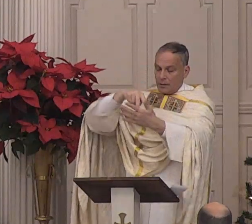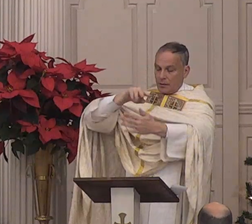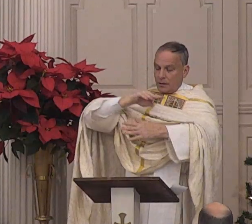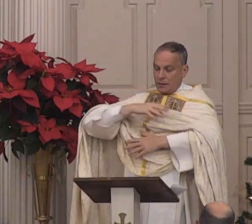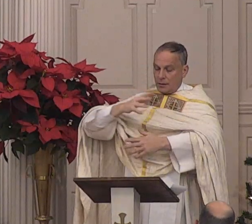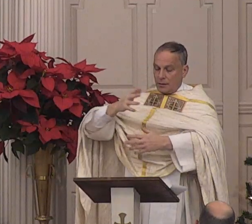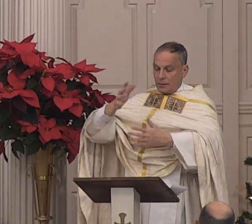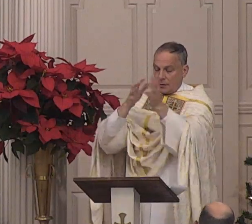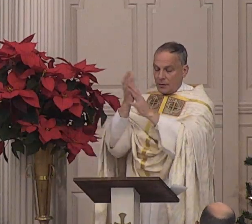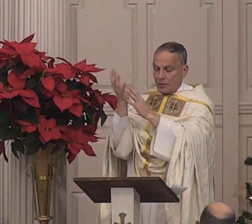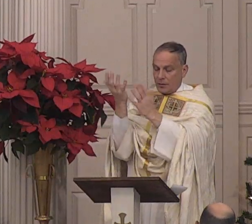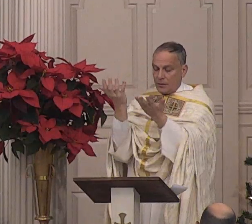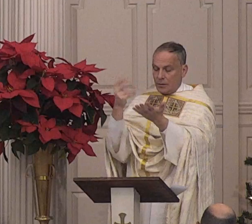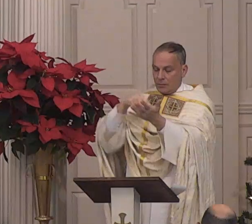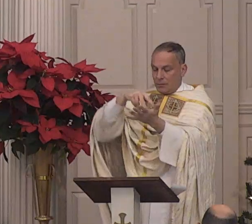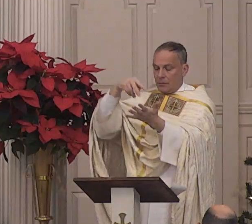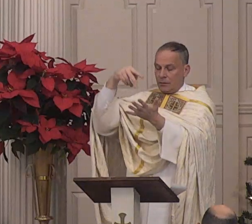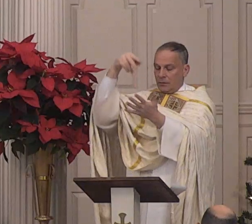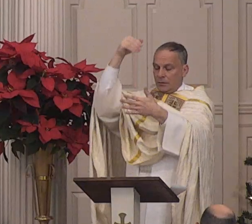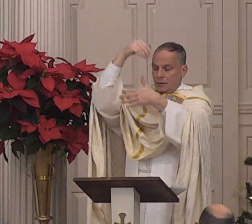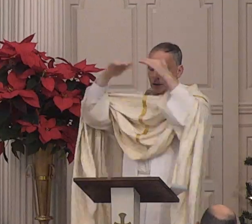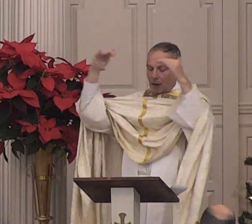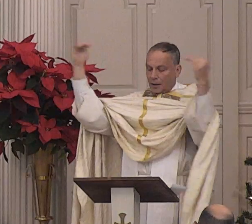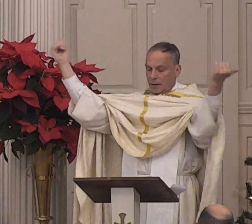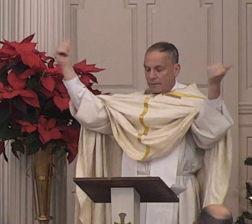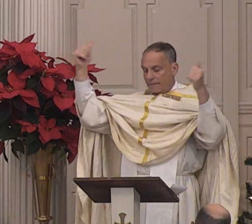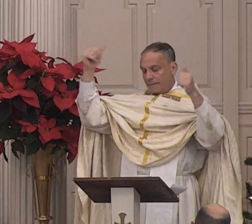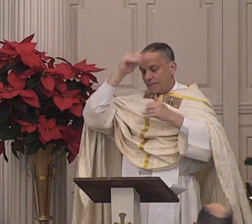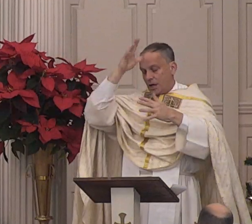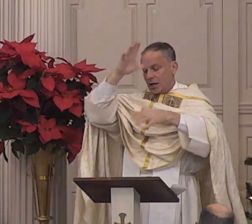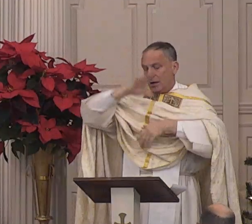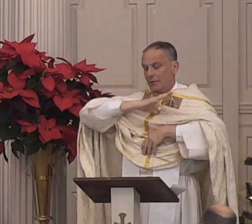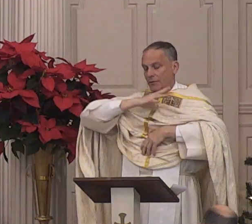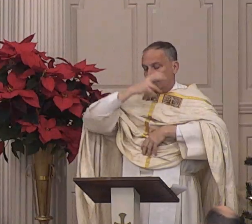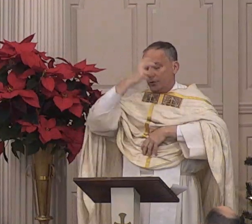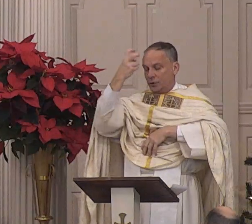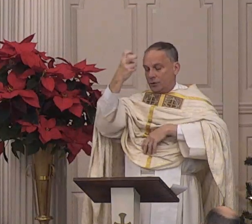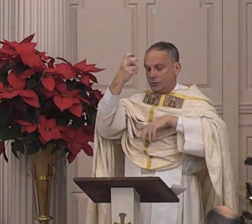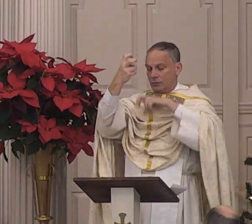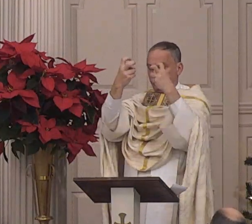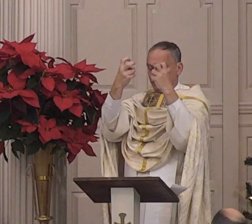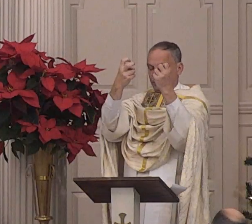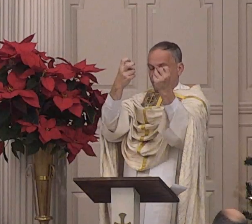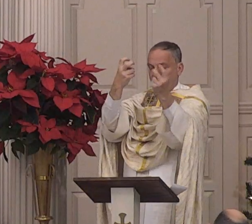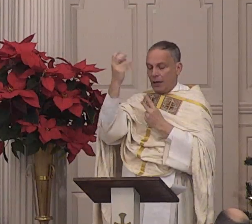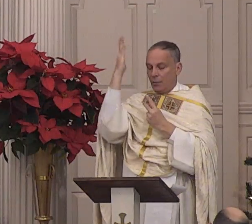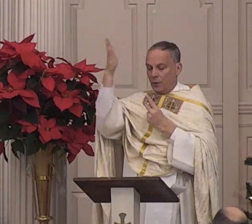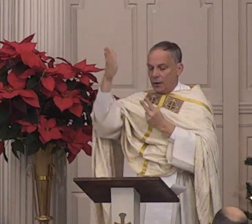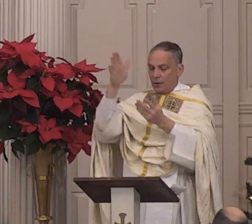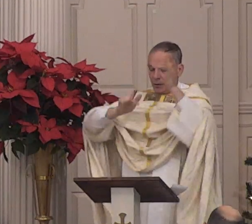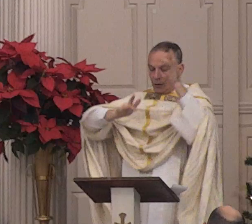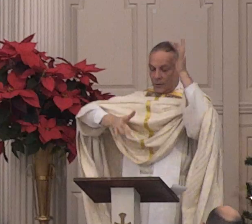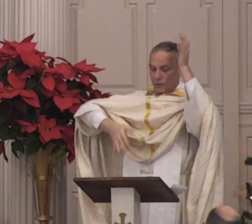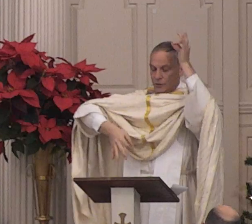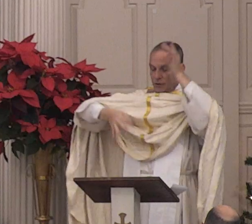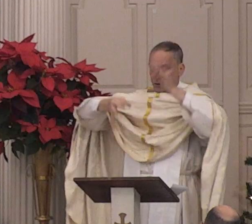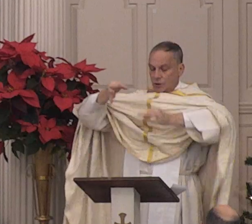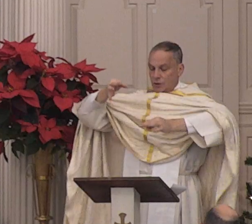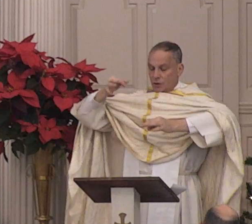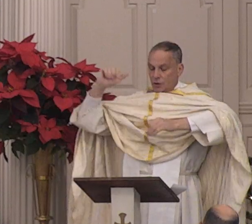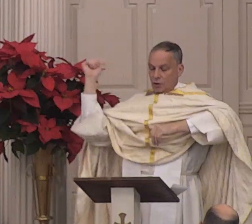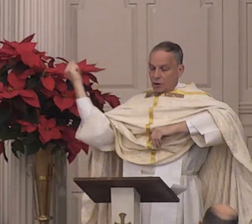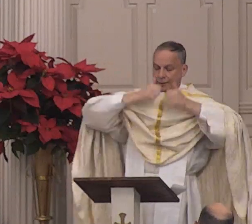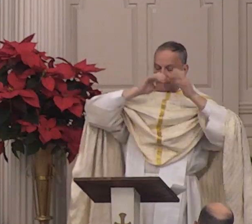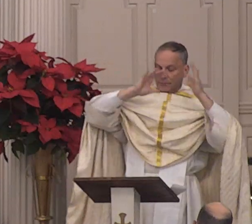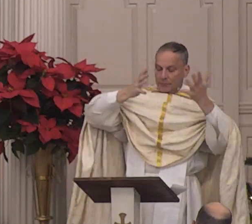ascended into heaven, and is seated at the right hand of the Father. He will come again in glory to judge the living and the dead, and